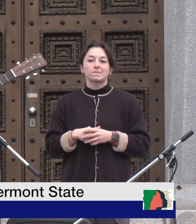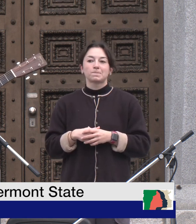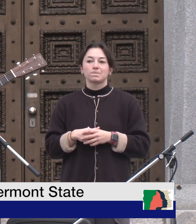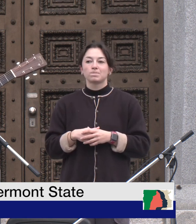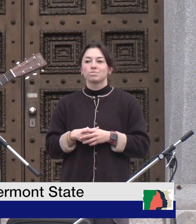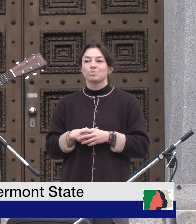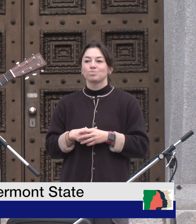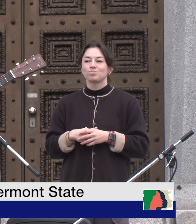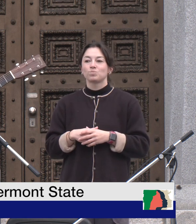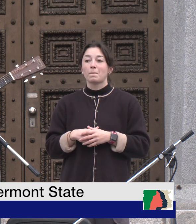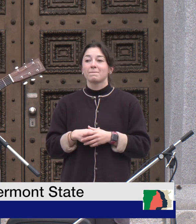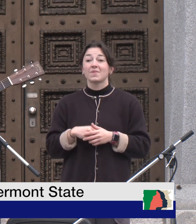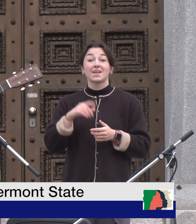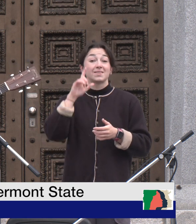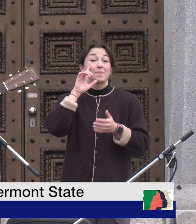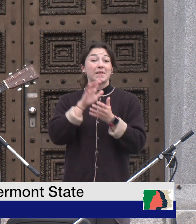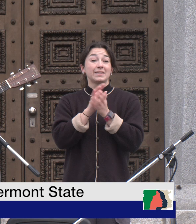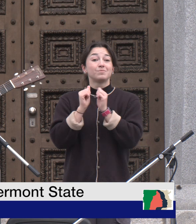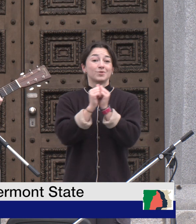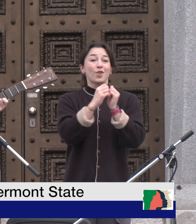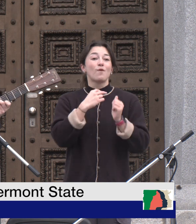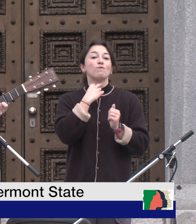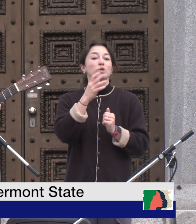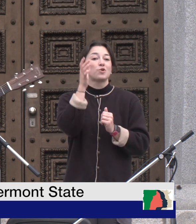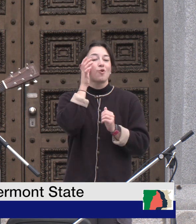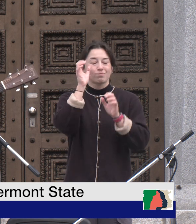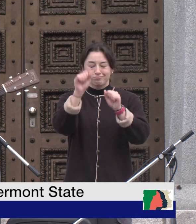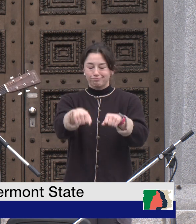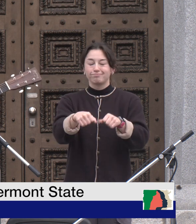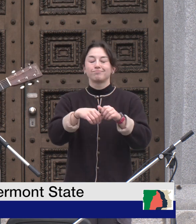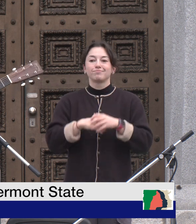because I believe that our voices can be heard.